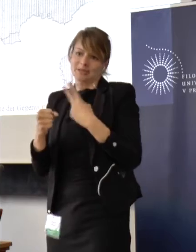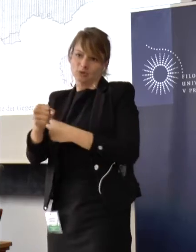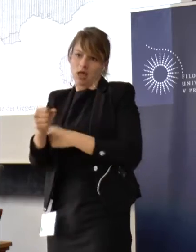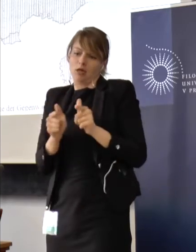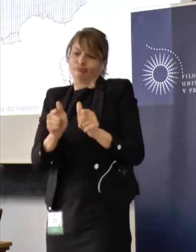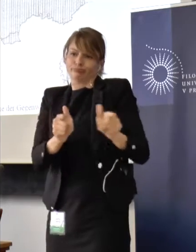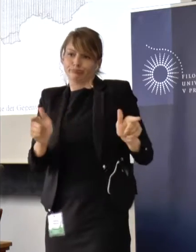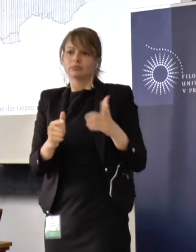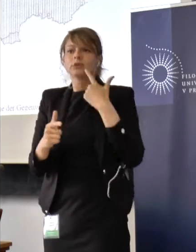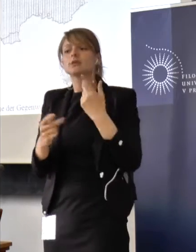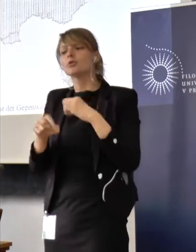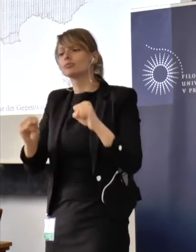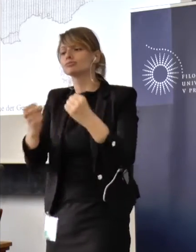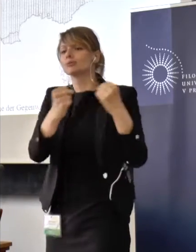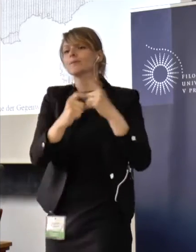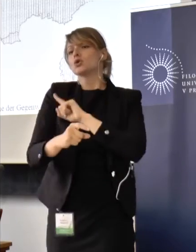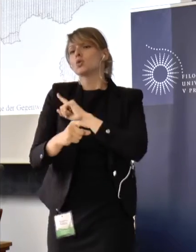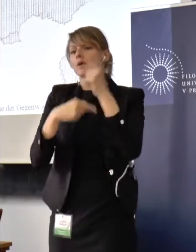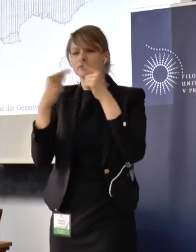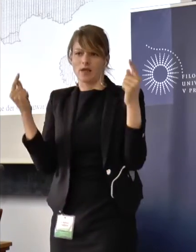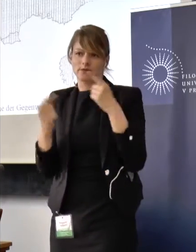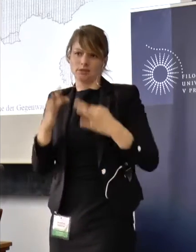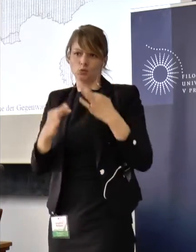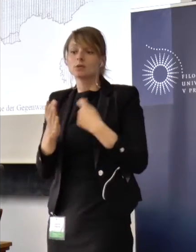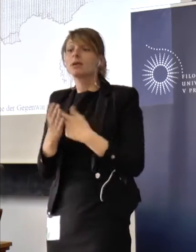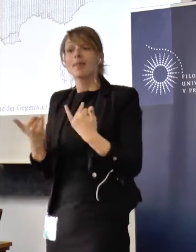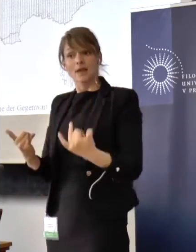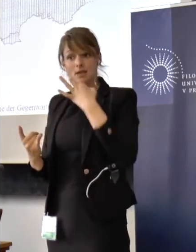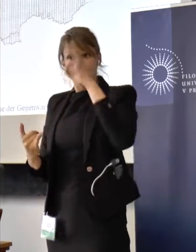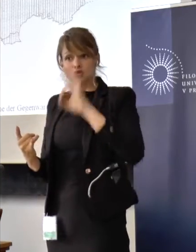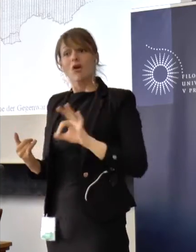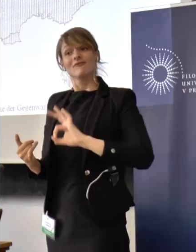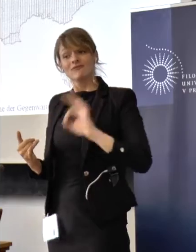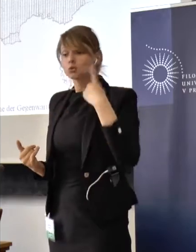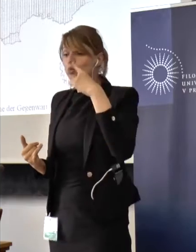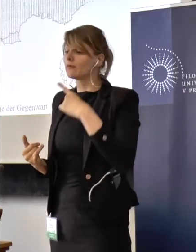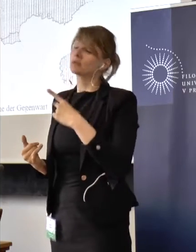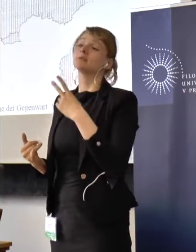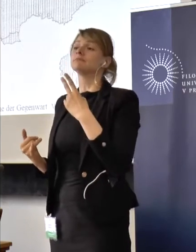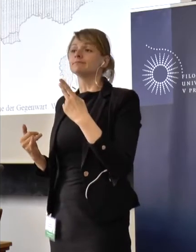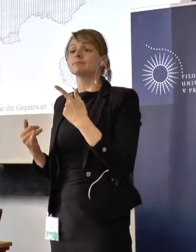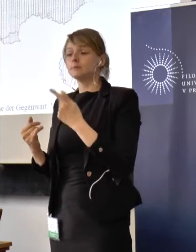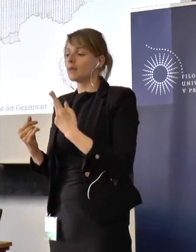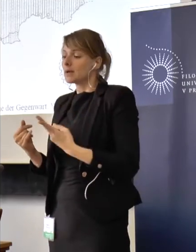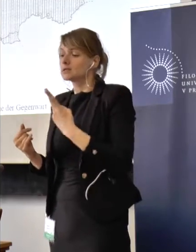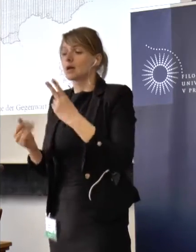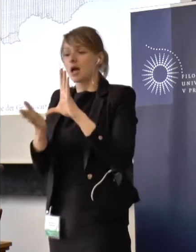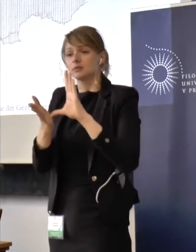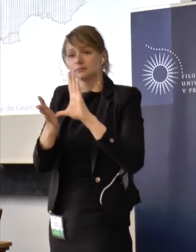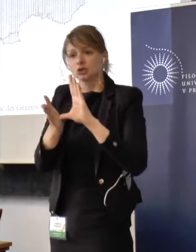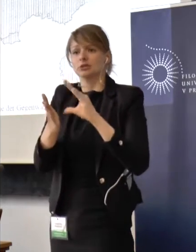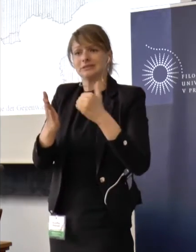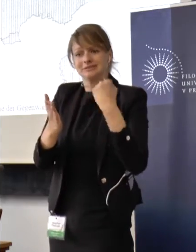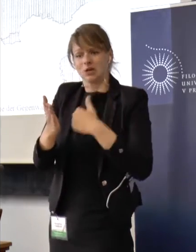English now, from the kindergarten to the university. Kindergarten, high school, and so on, and then you go on to a business school because this is what you want